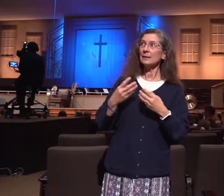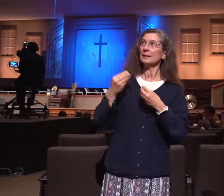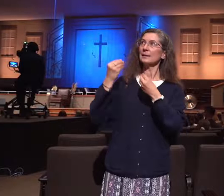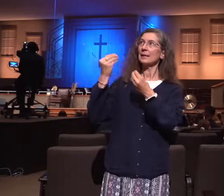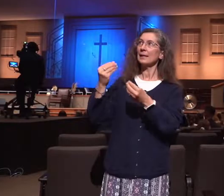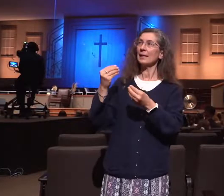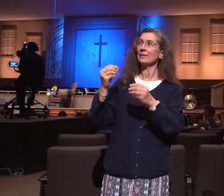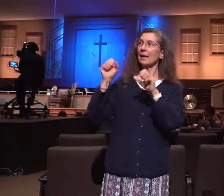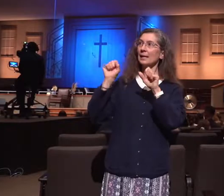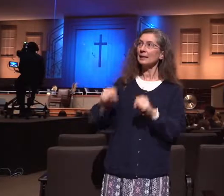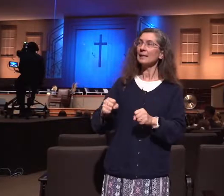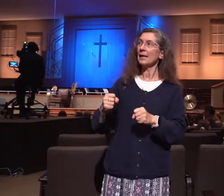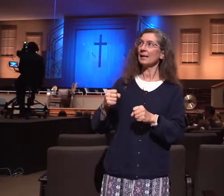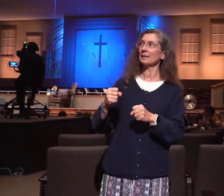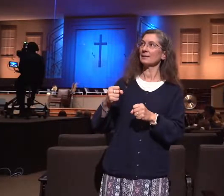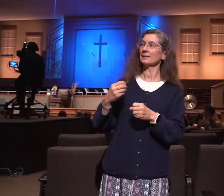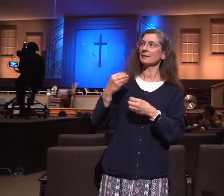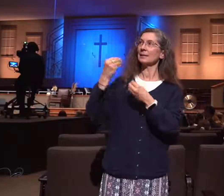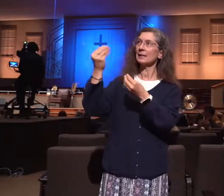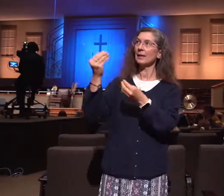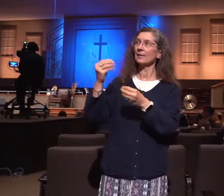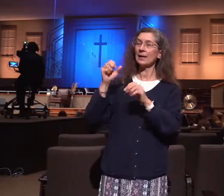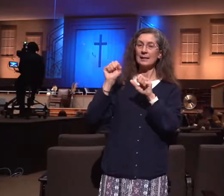We don't have to go soul winning. We don't have to be